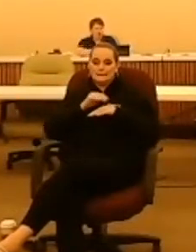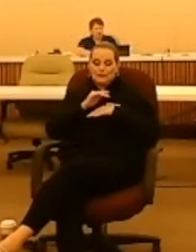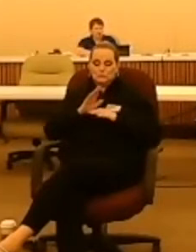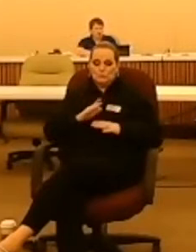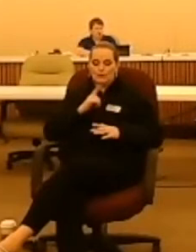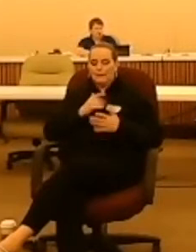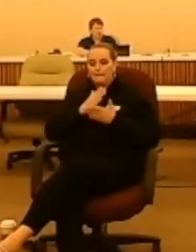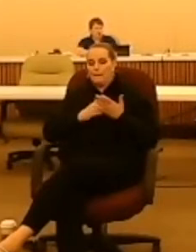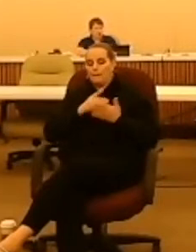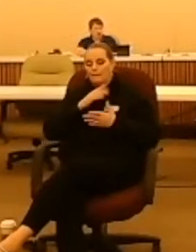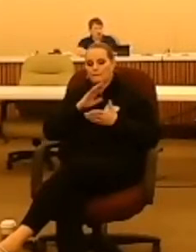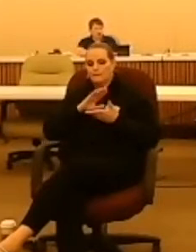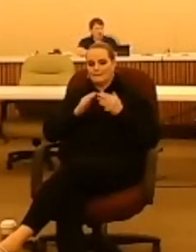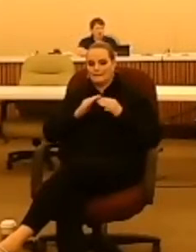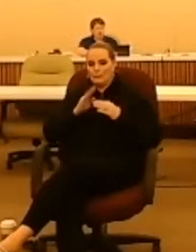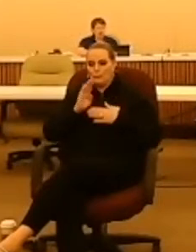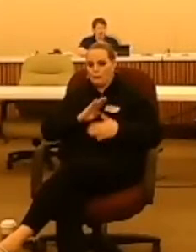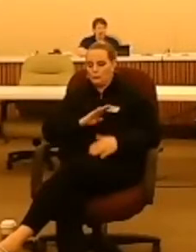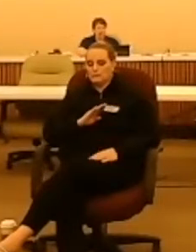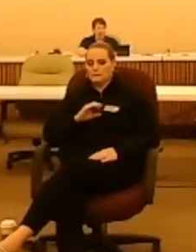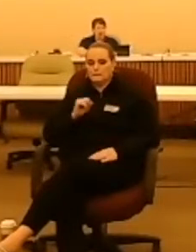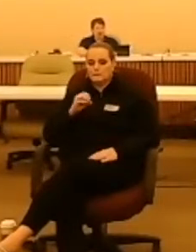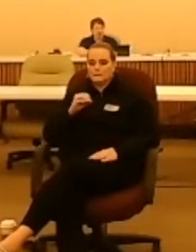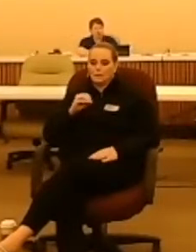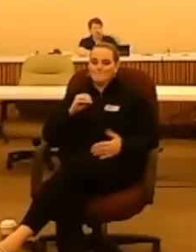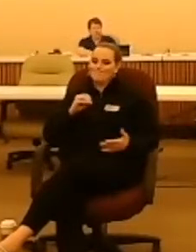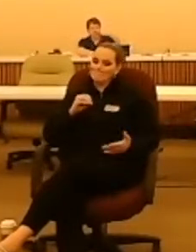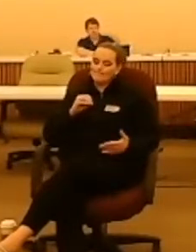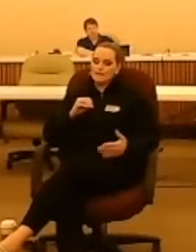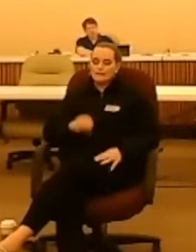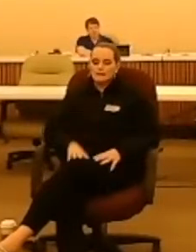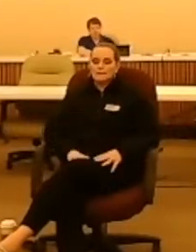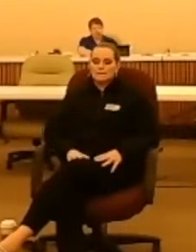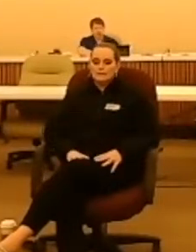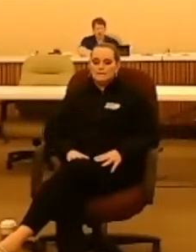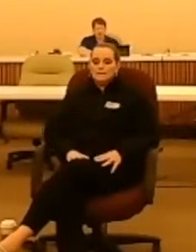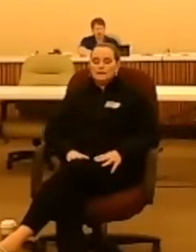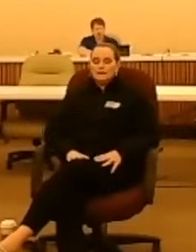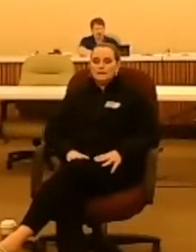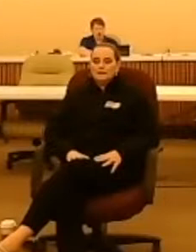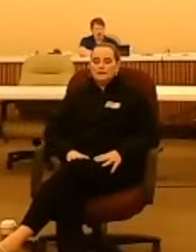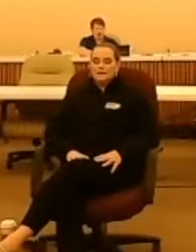board. So, I do think